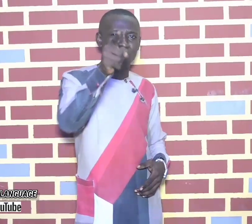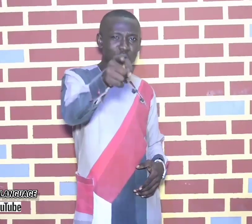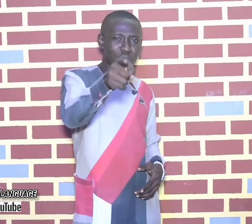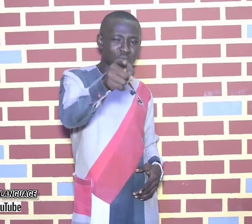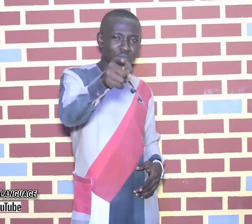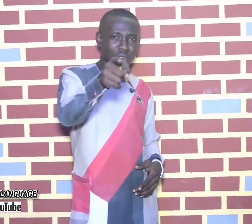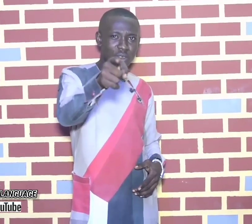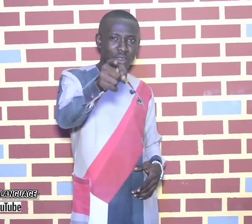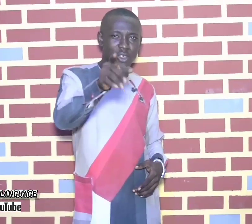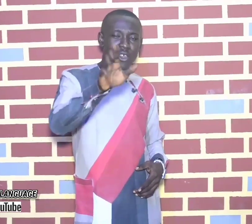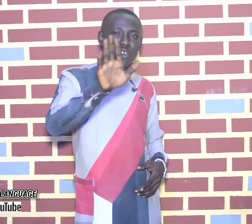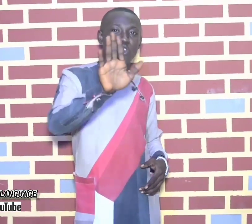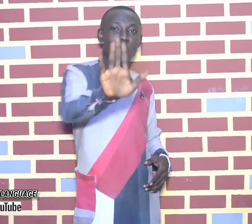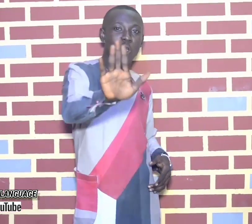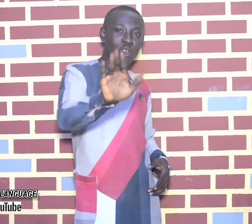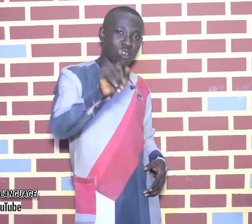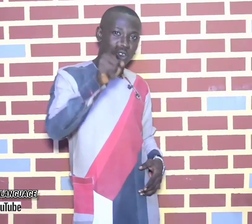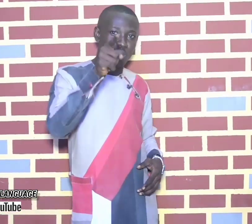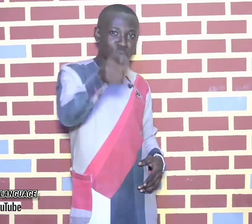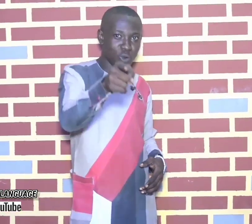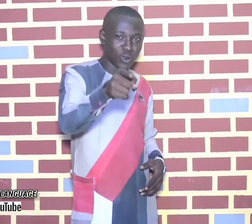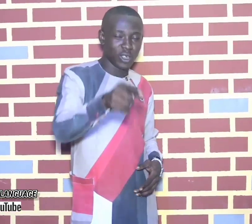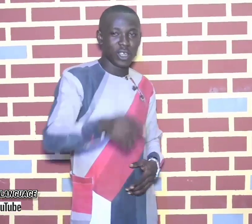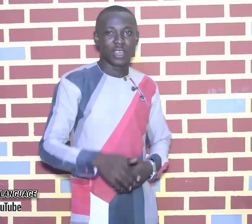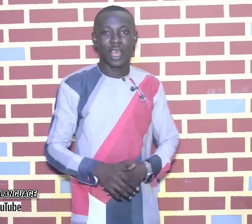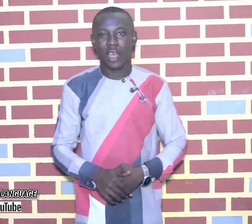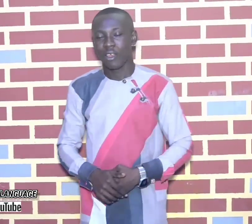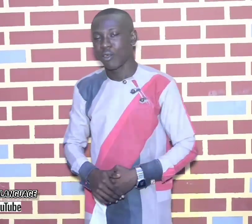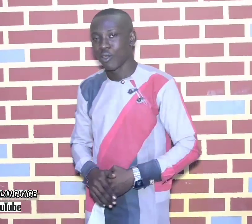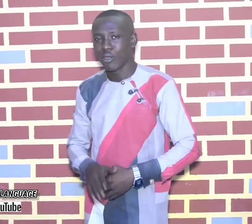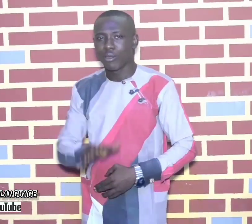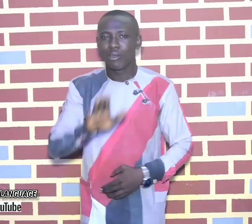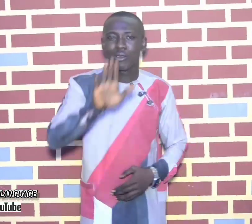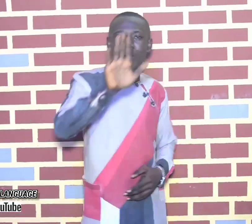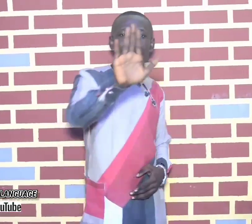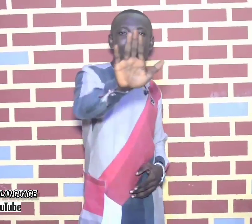you, your, you. Now